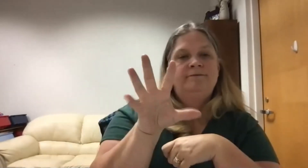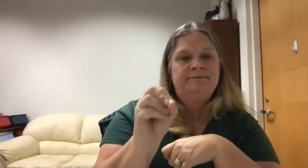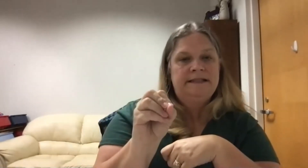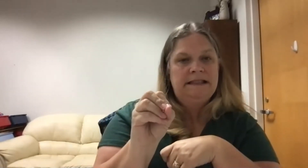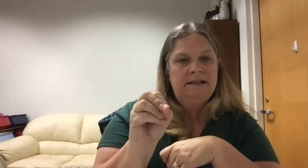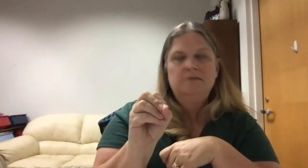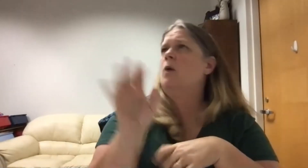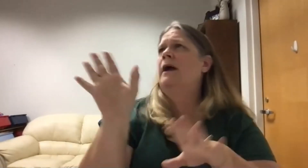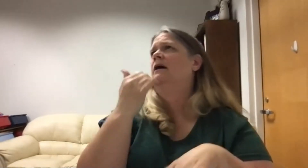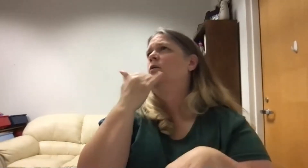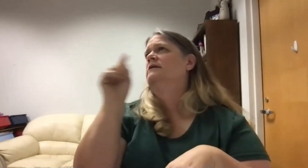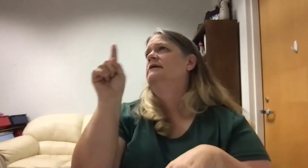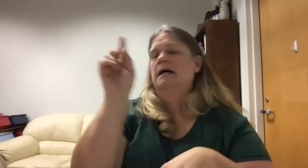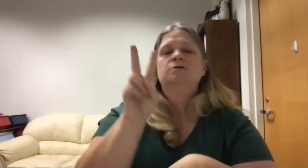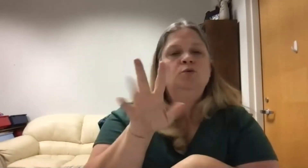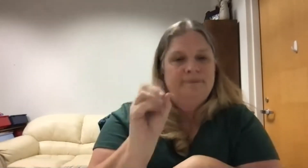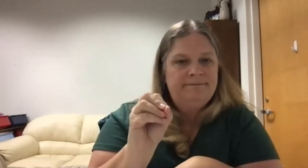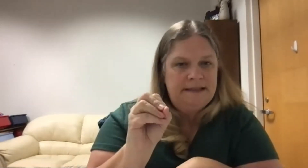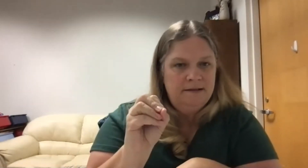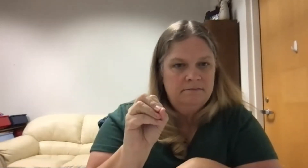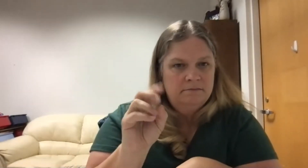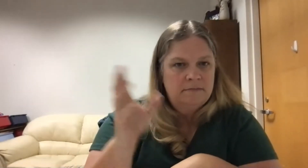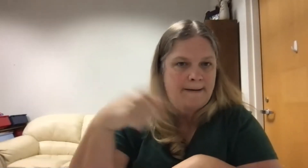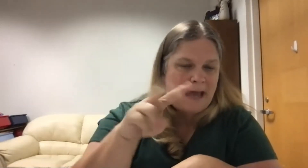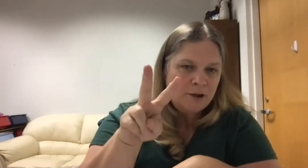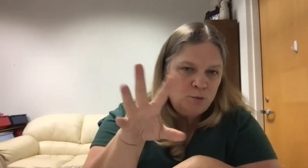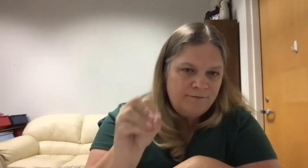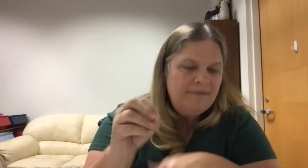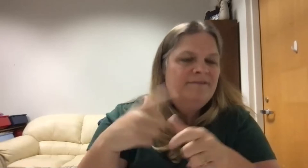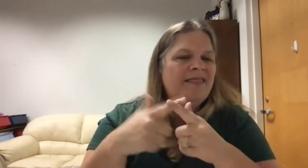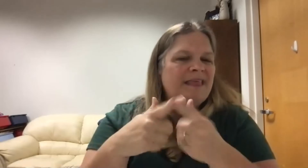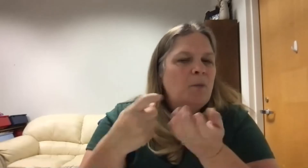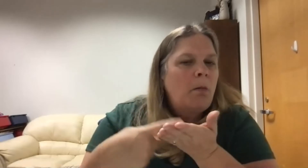and come back at 2:50. I'm sorry. Yes, 2:50.